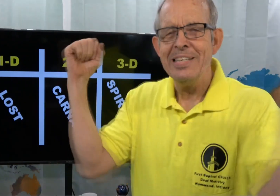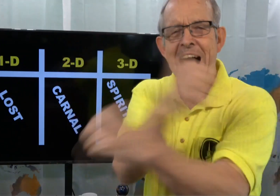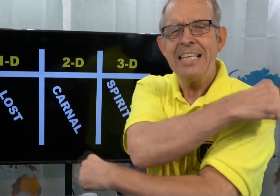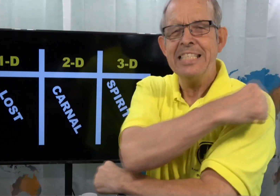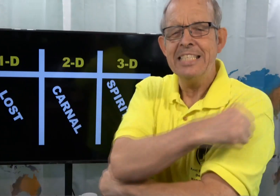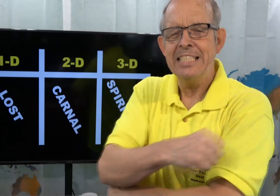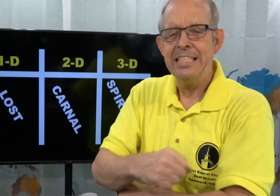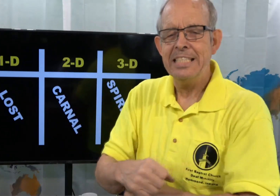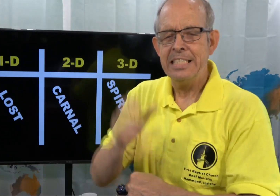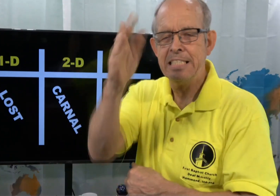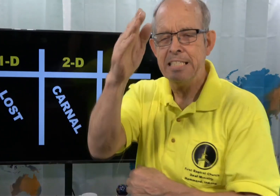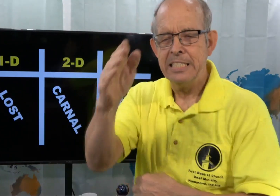Yeah.